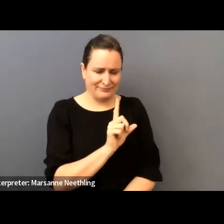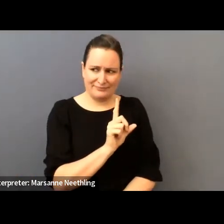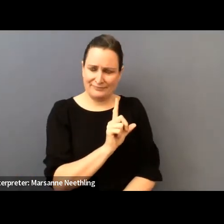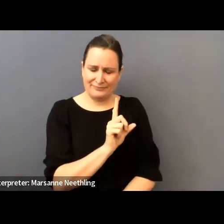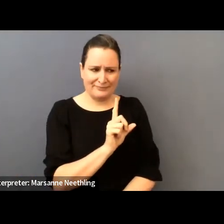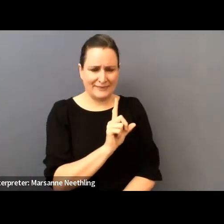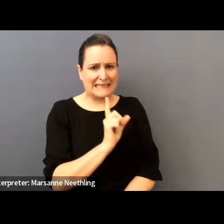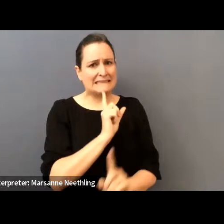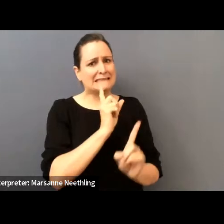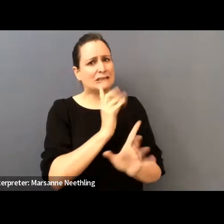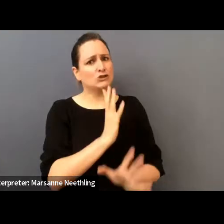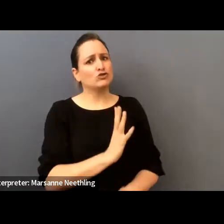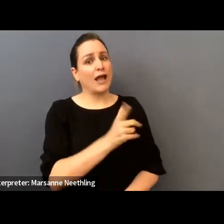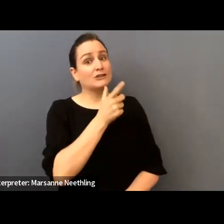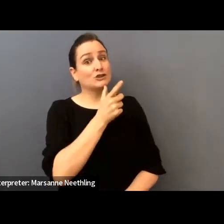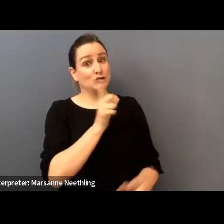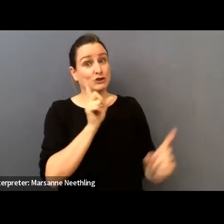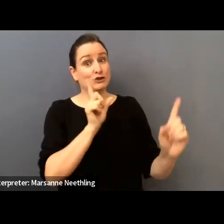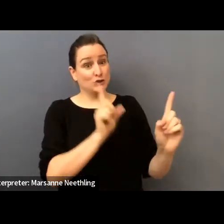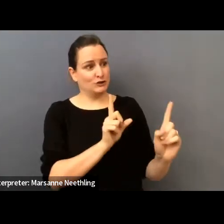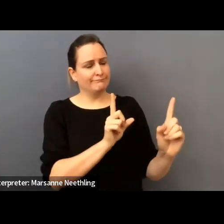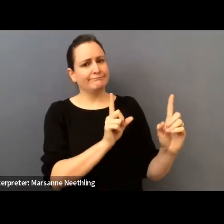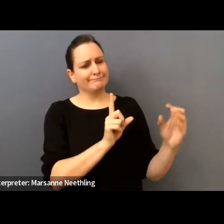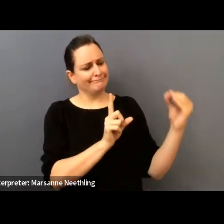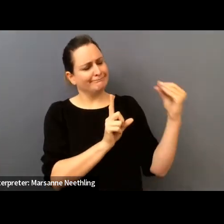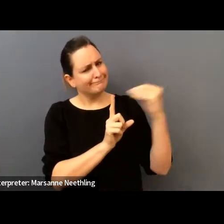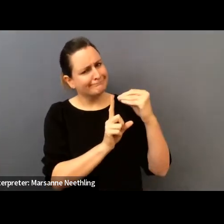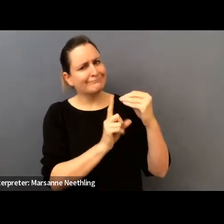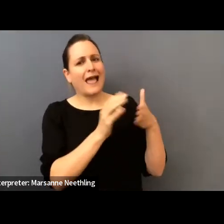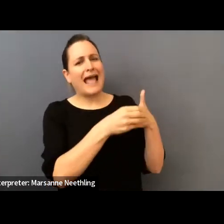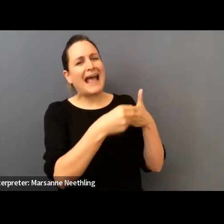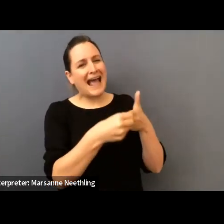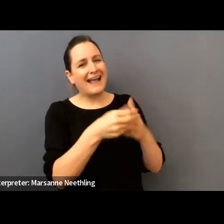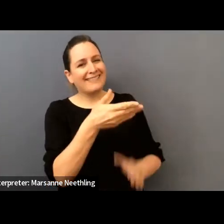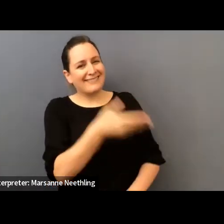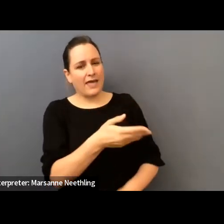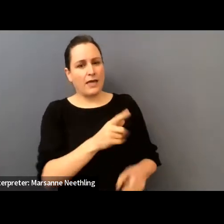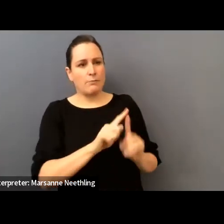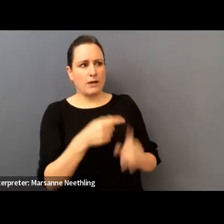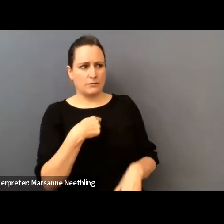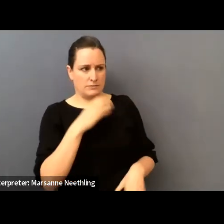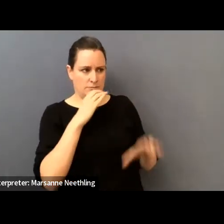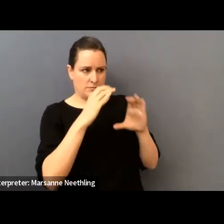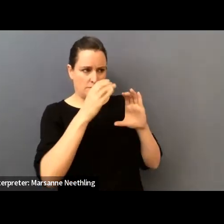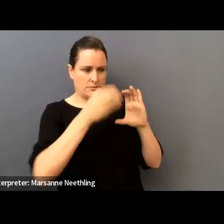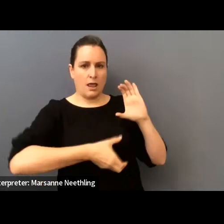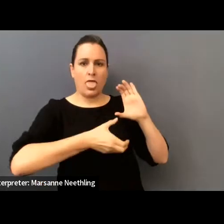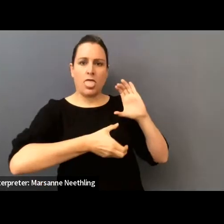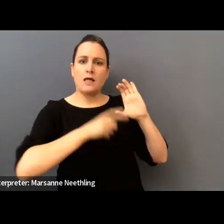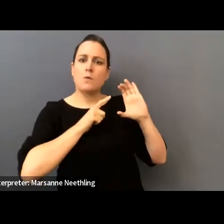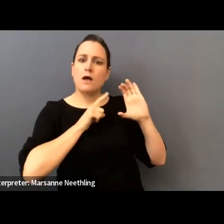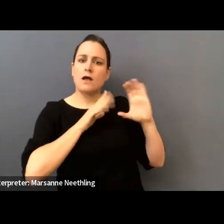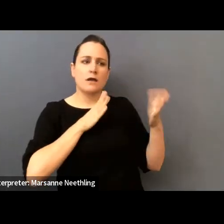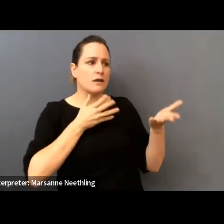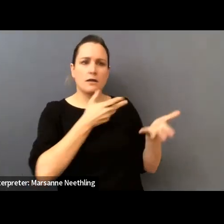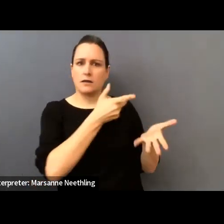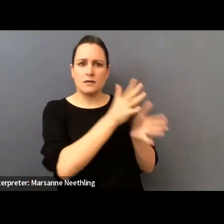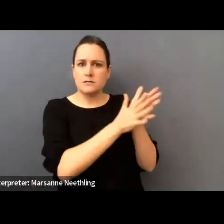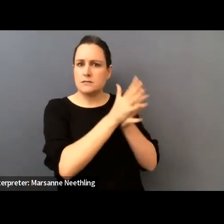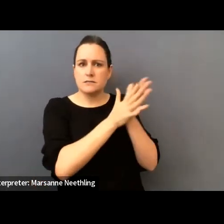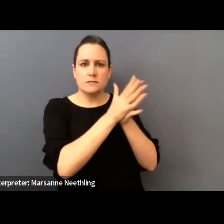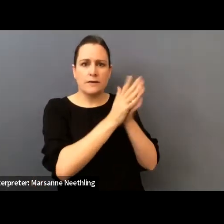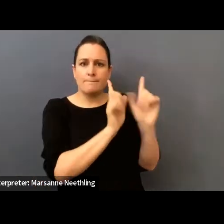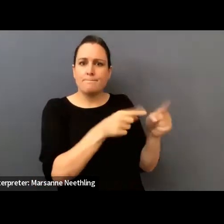guide them with their teaching practice cannot speak sign language, or will tell